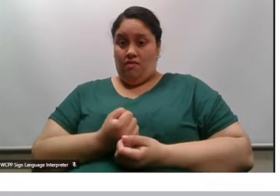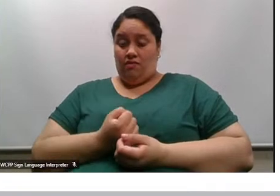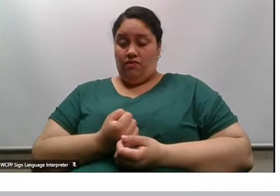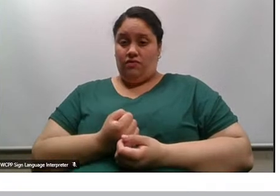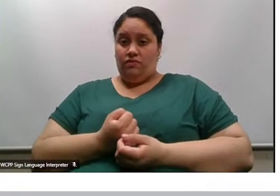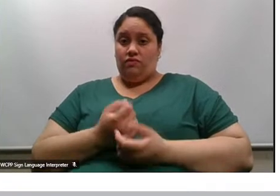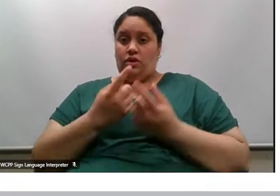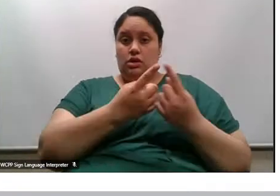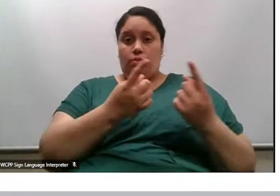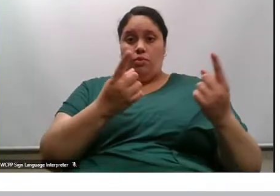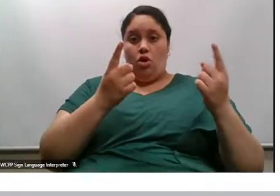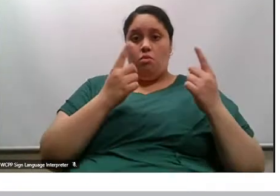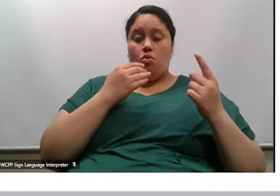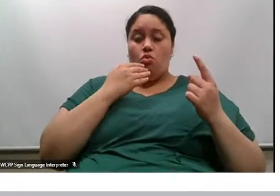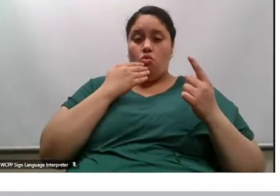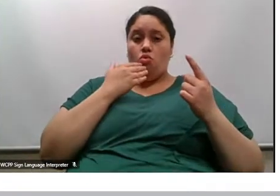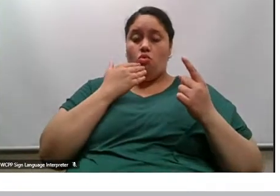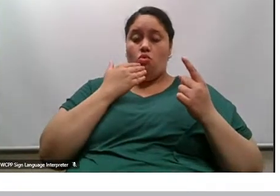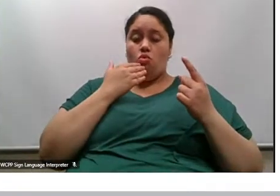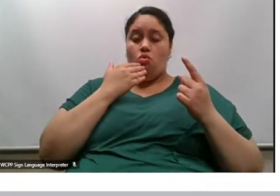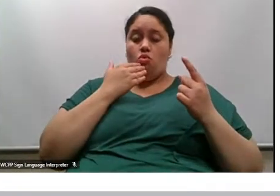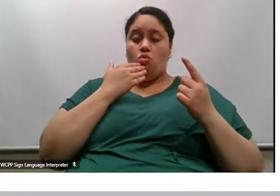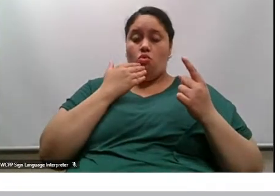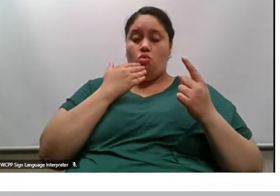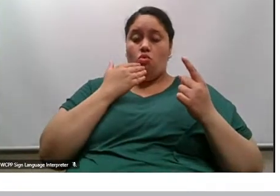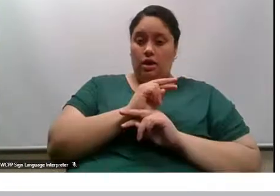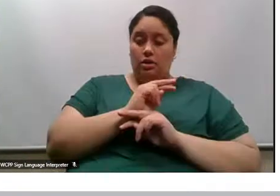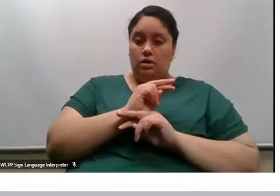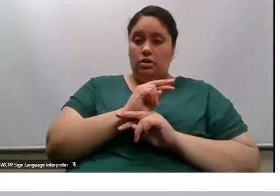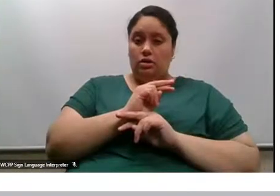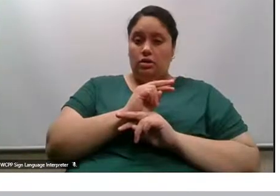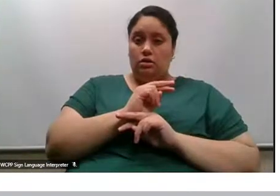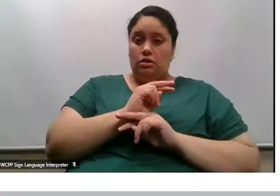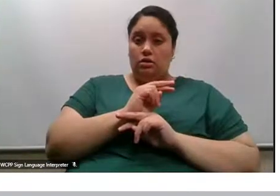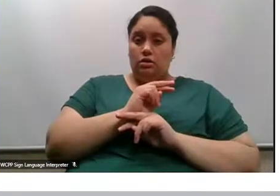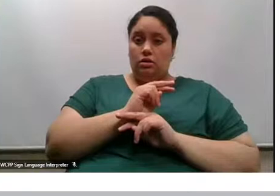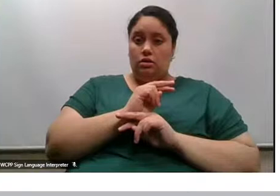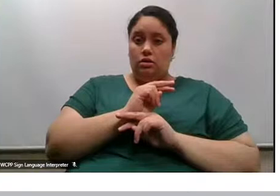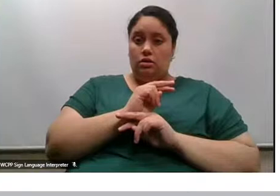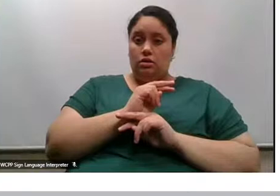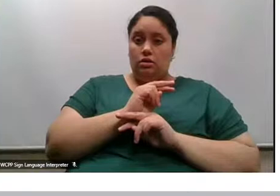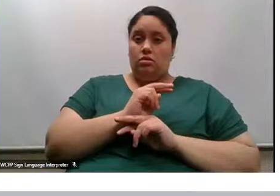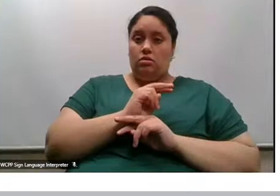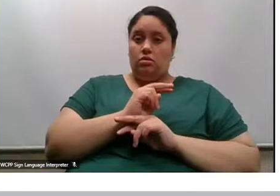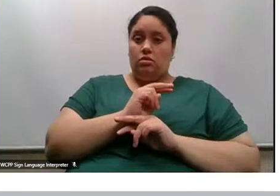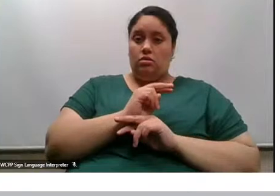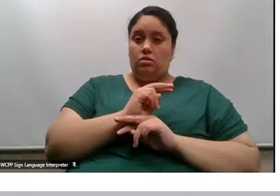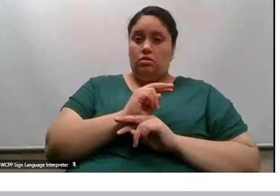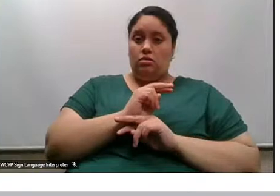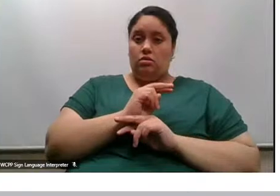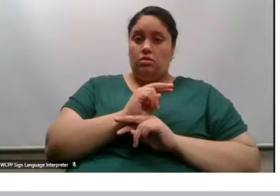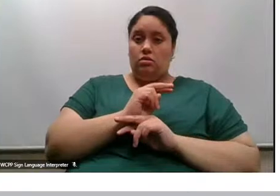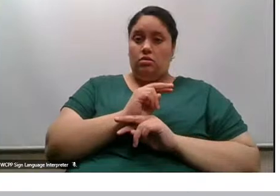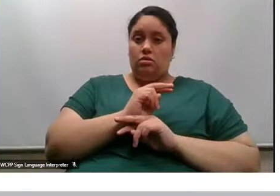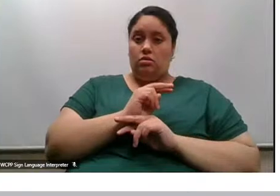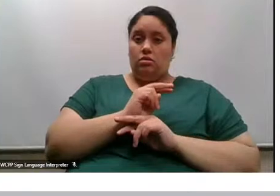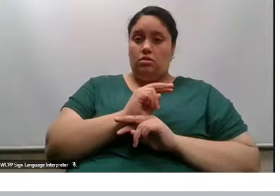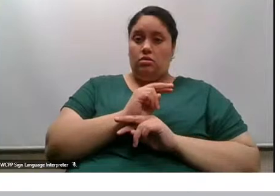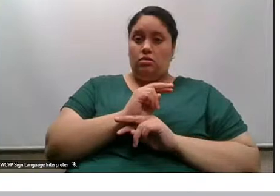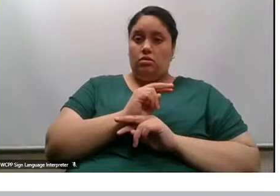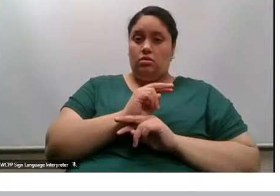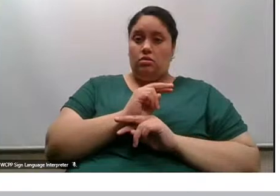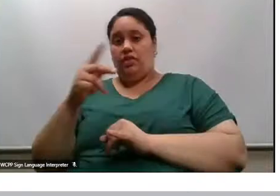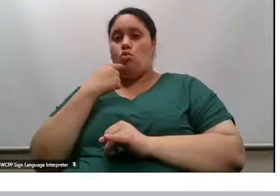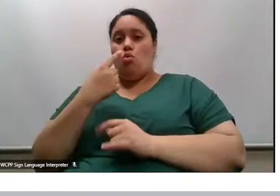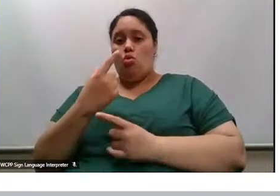know, a department that wants to have oversight over a council of another entity. And then you say